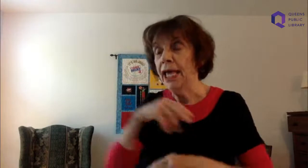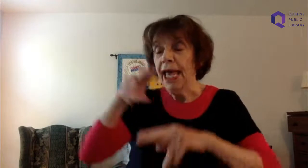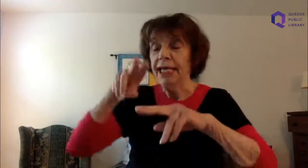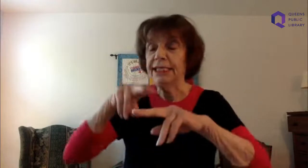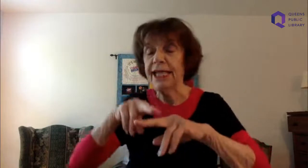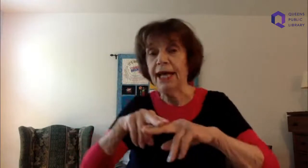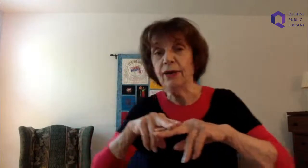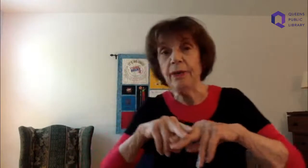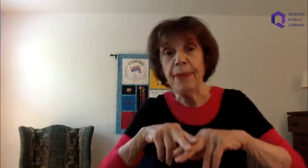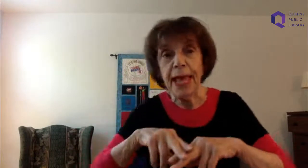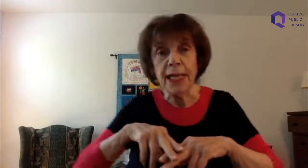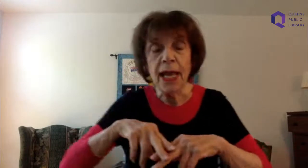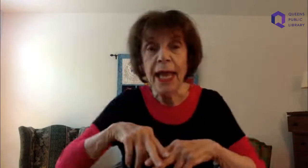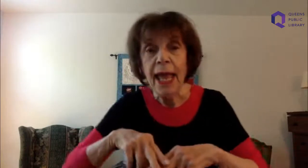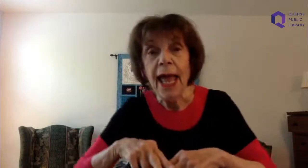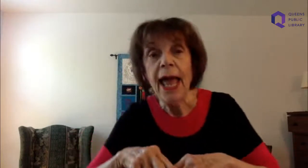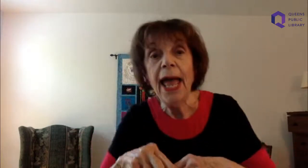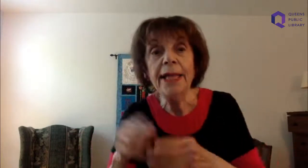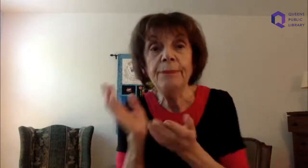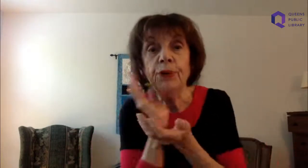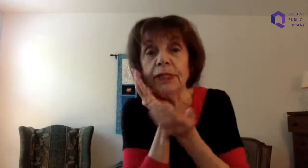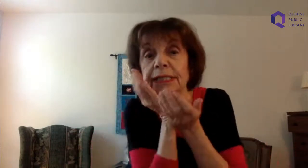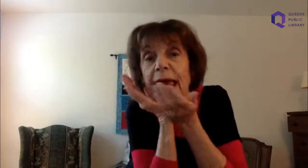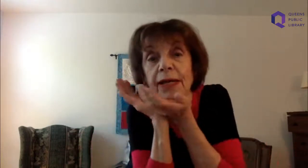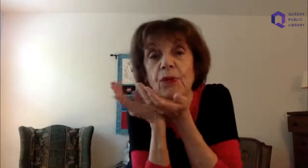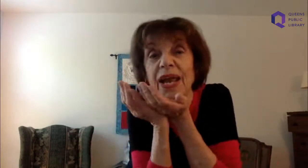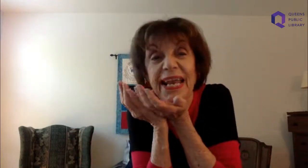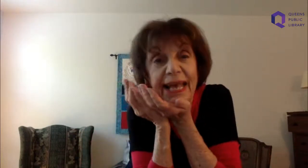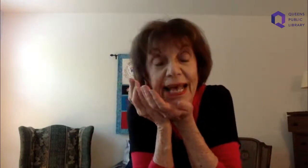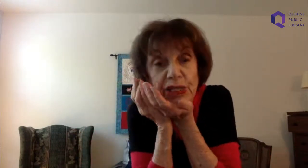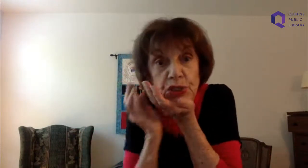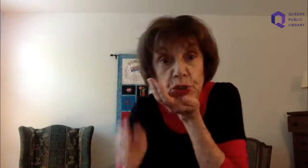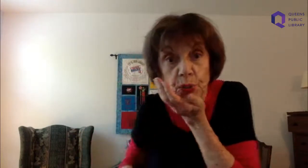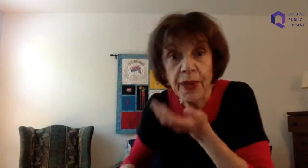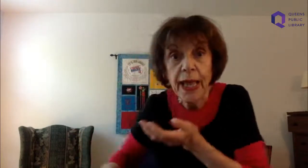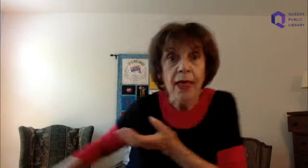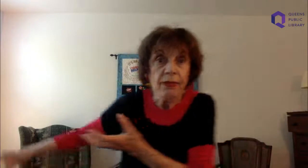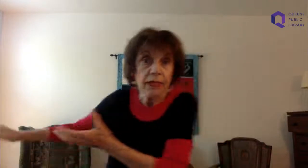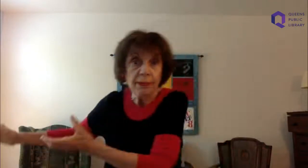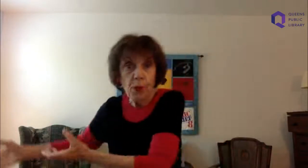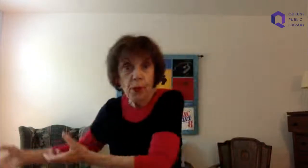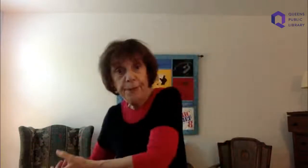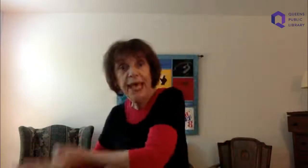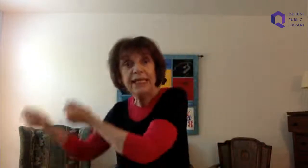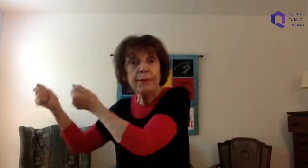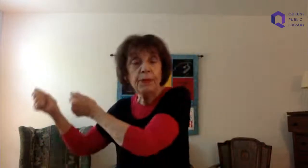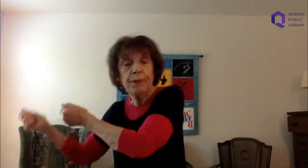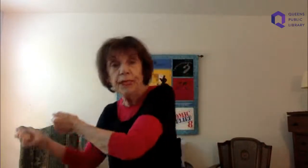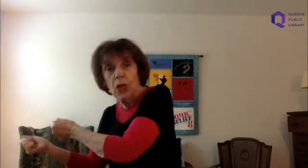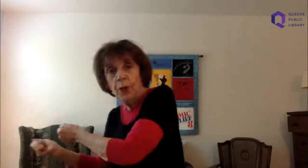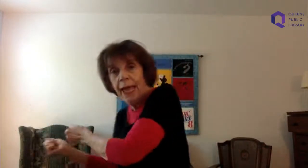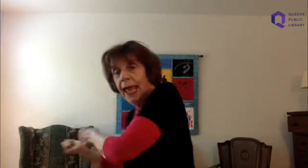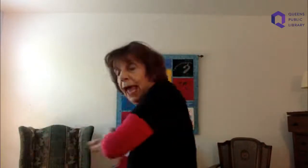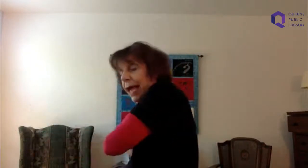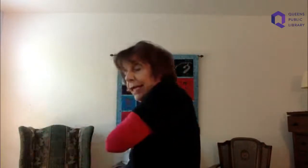He sat on the bed, and he put his hand here ready to catch the tooth. The little boy picked up the pillow, and